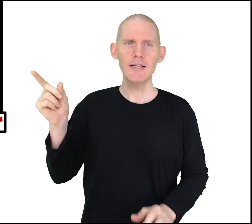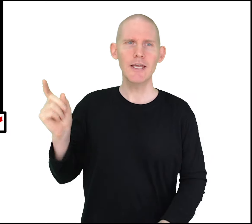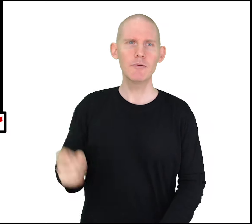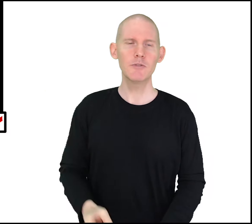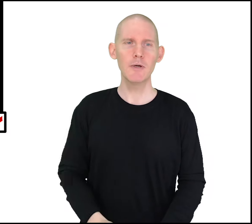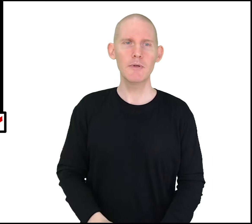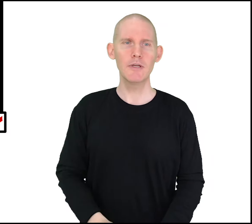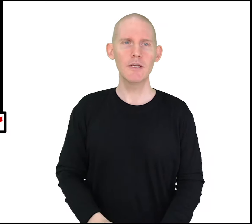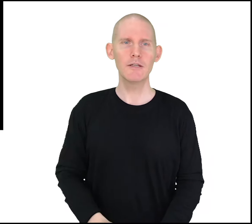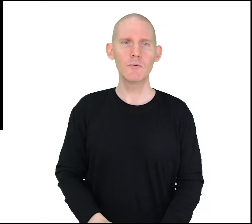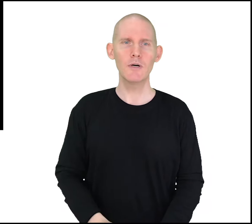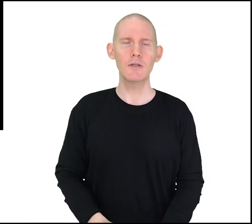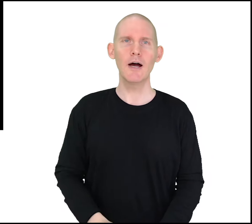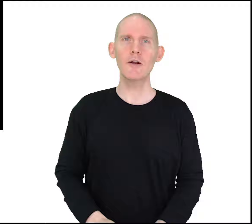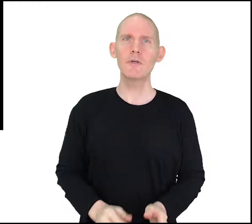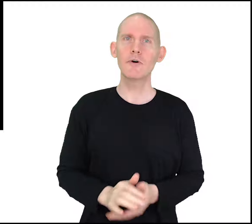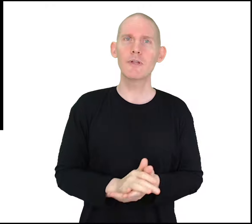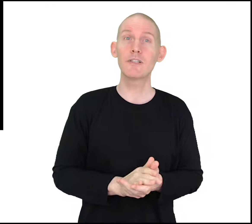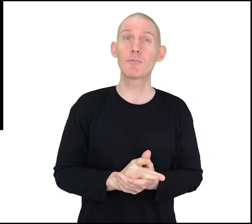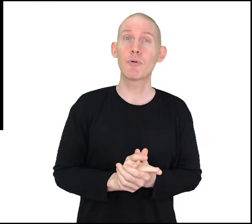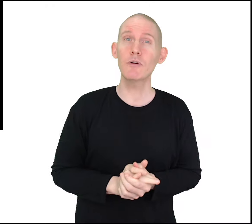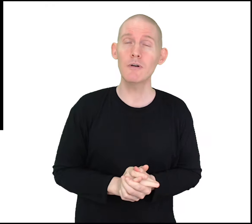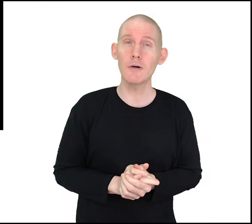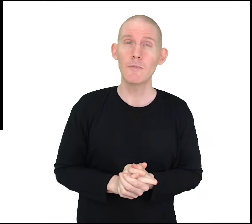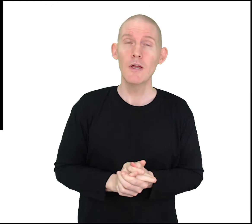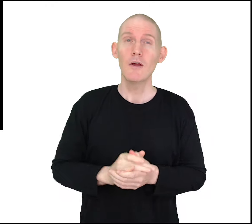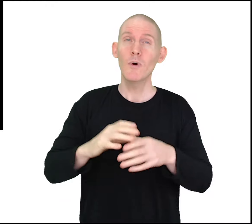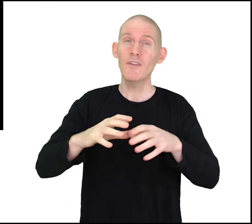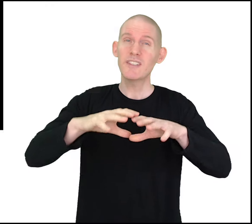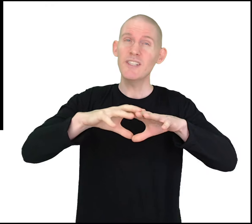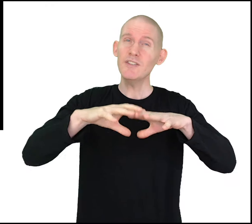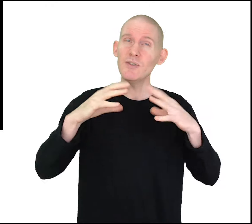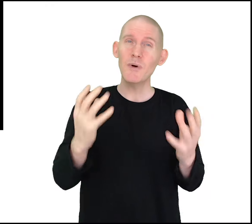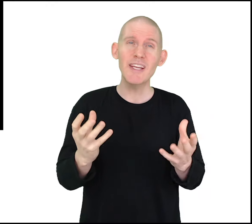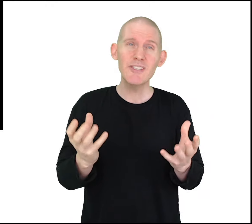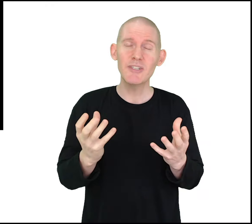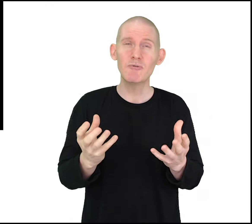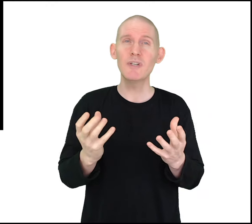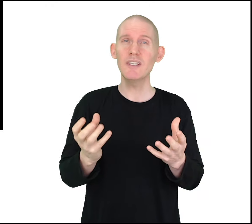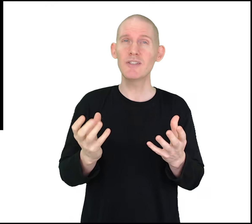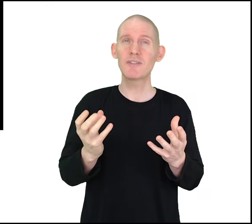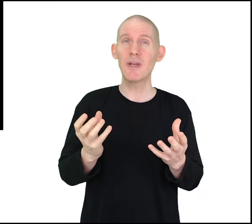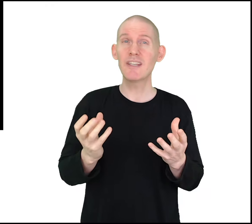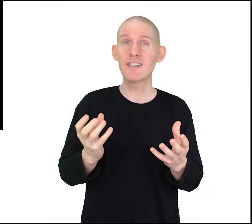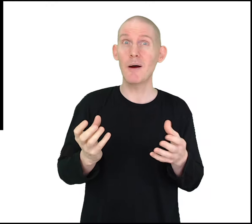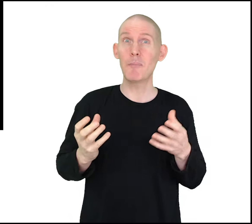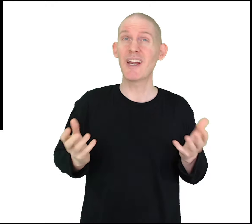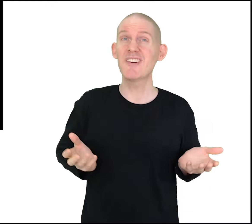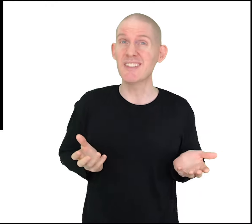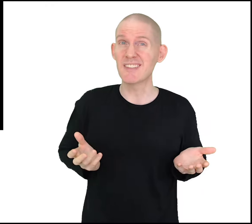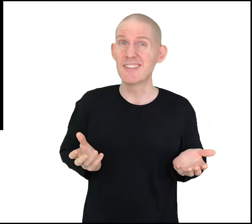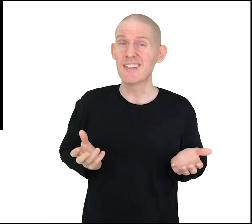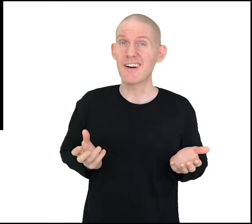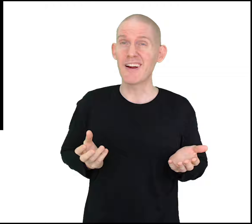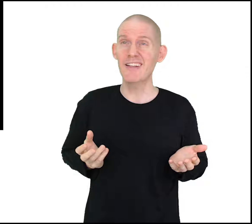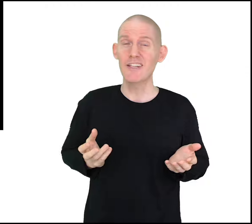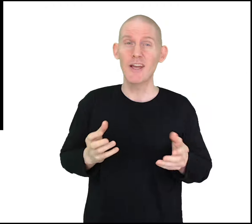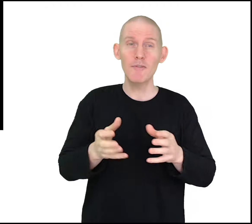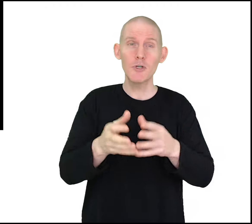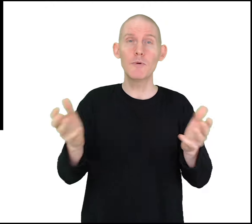language, you might be thinking, well, how do we know that it's plural? Well, the situation really just makes it apparent, all right? You have a group of